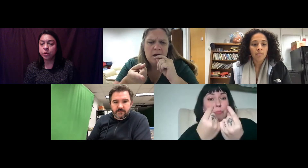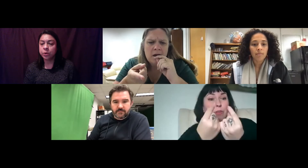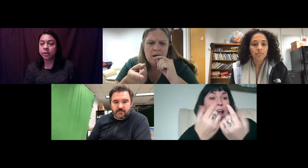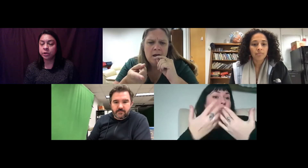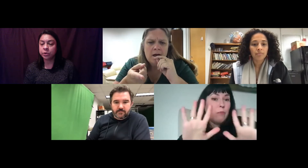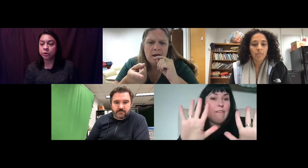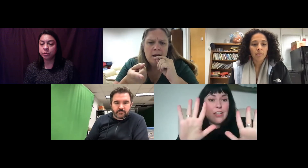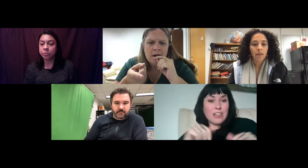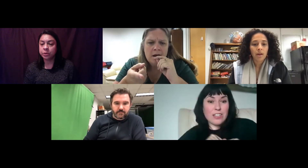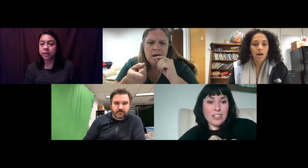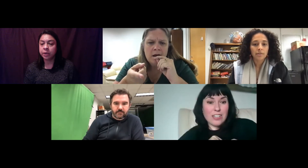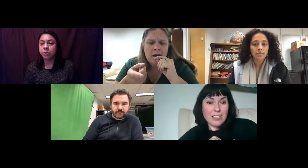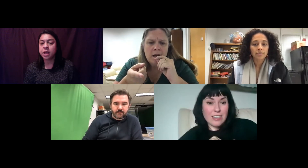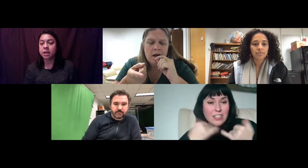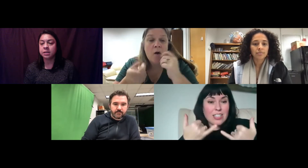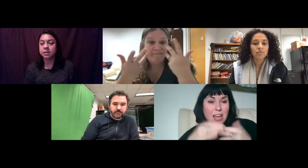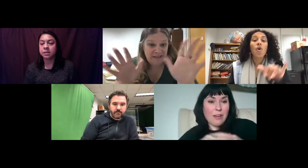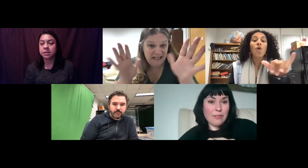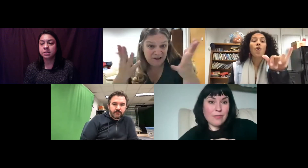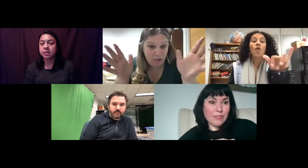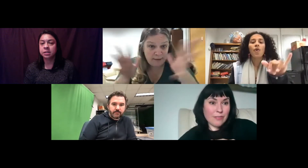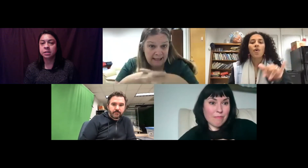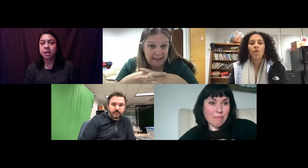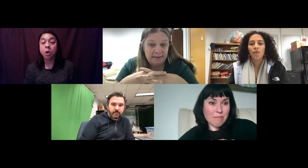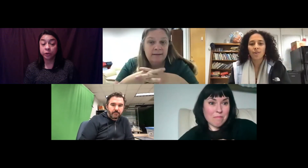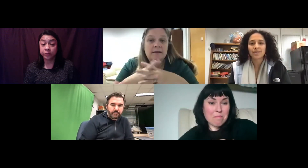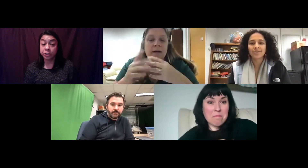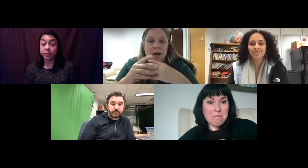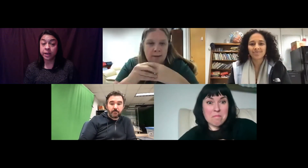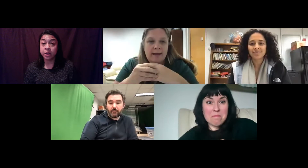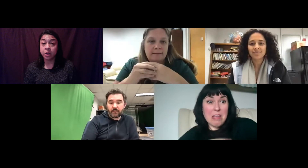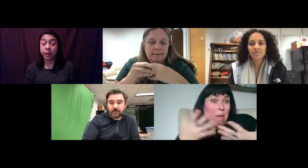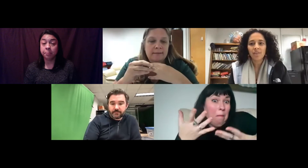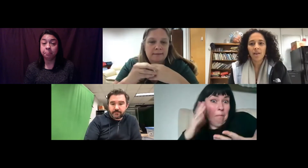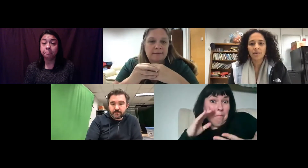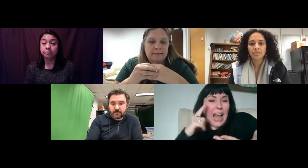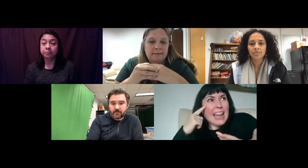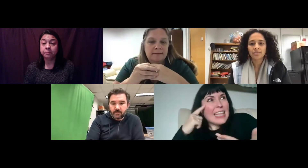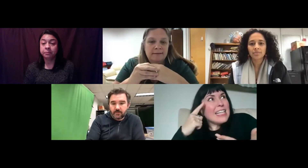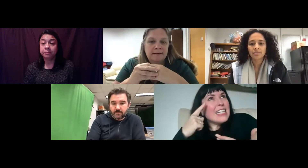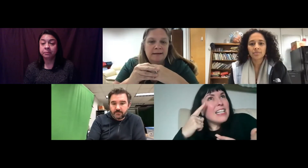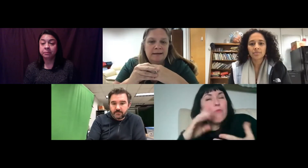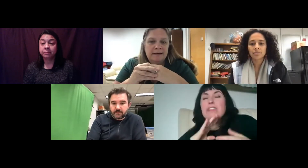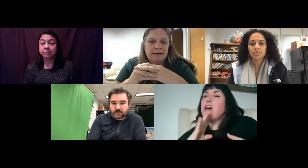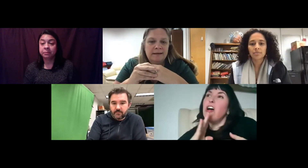No, we were in the group and we're done. Oh, you're finished already? Okay.